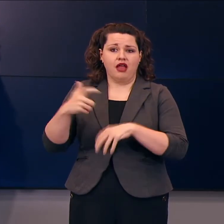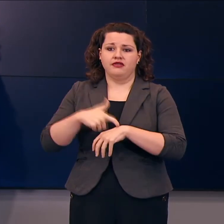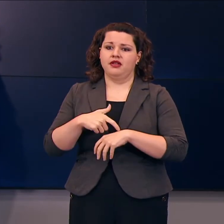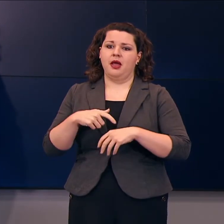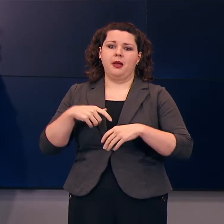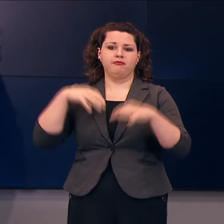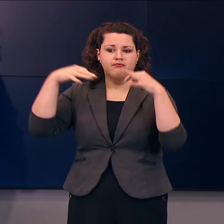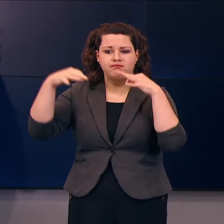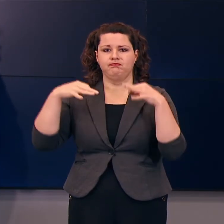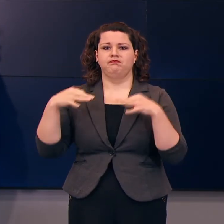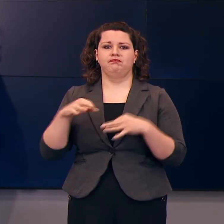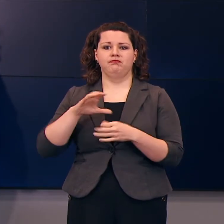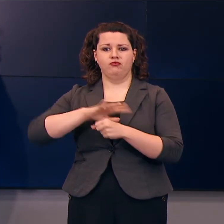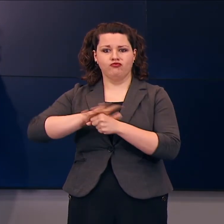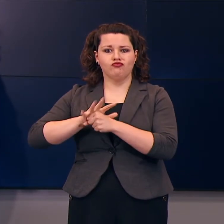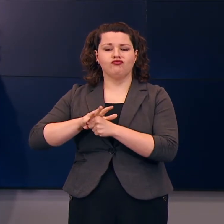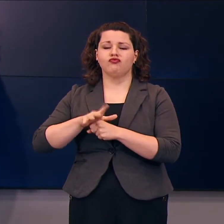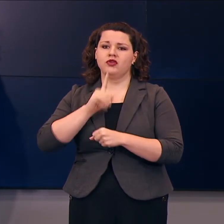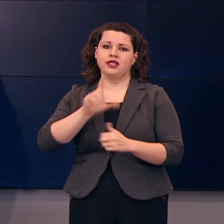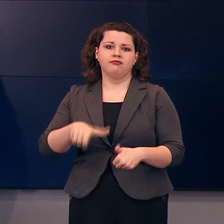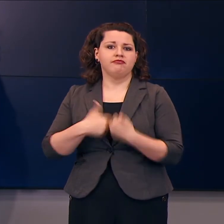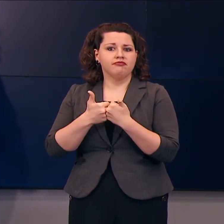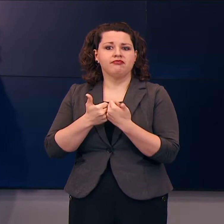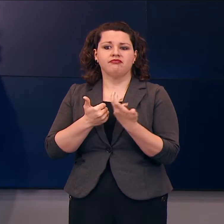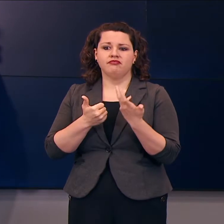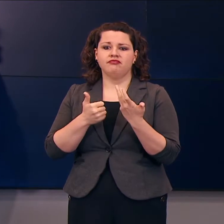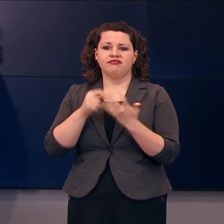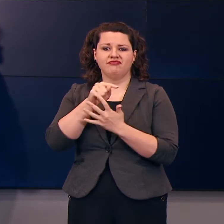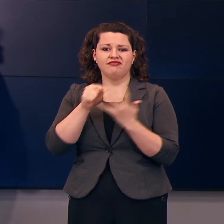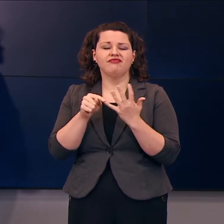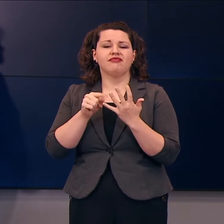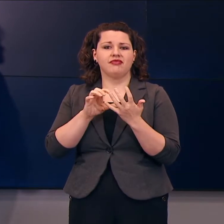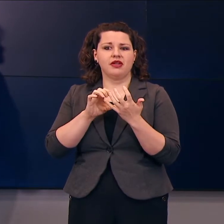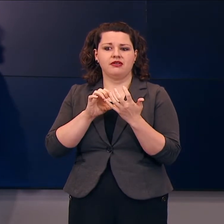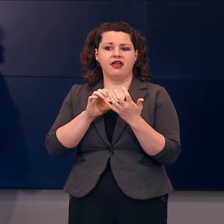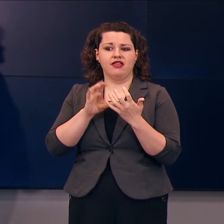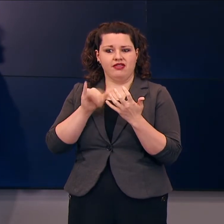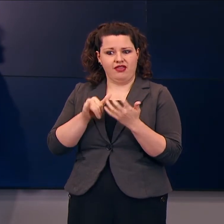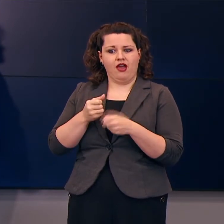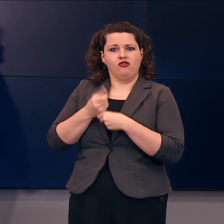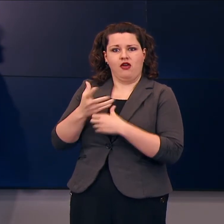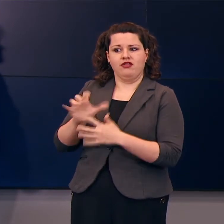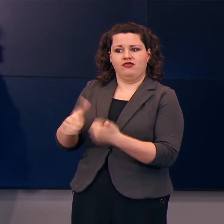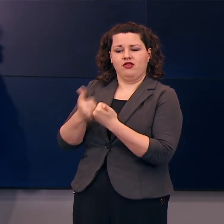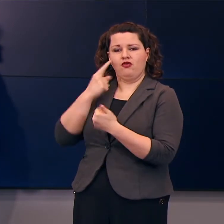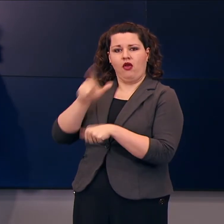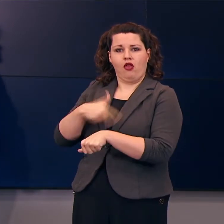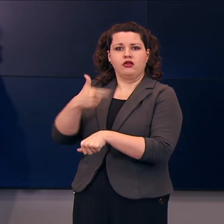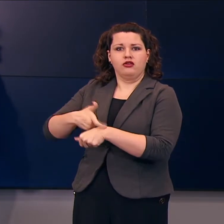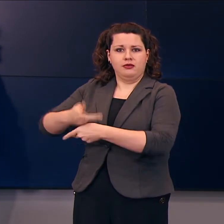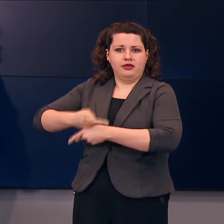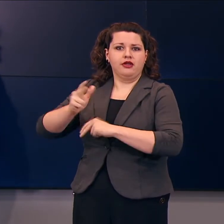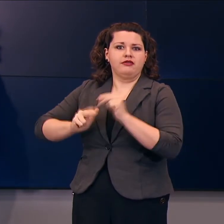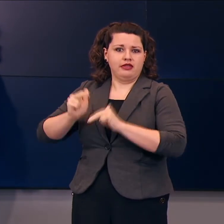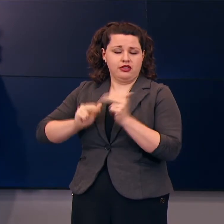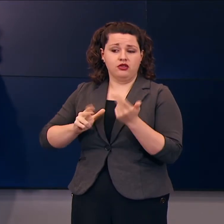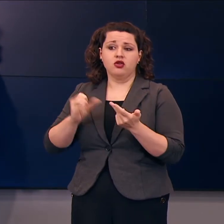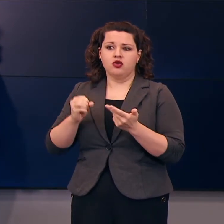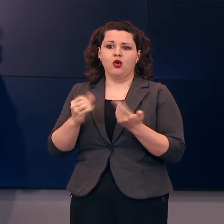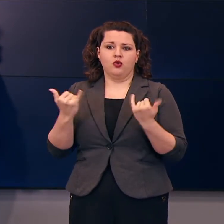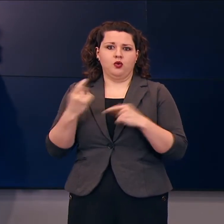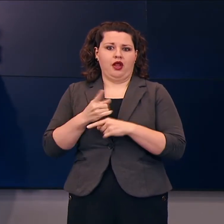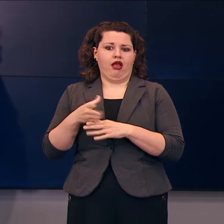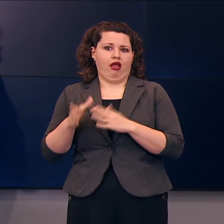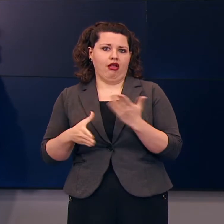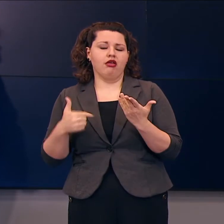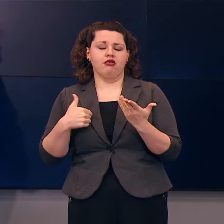about the challenges of COVID-19 and how that presents challenges for the long-term care facilities. So in closing today,